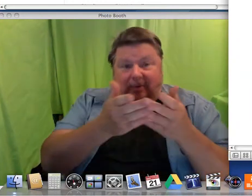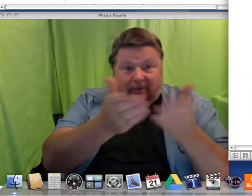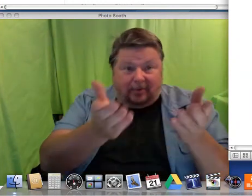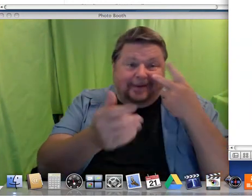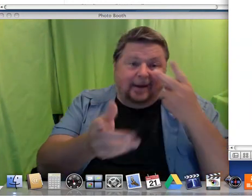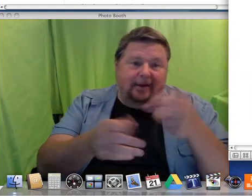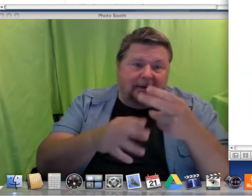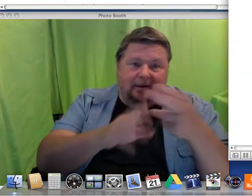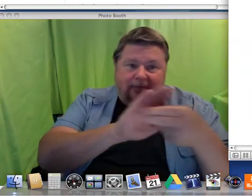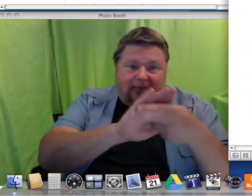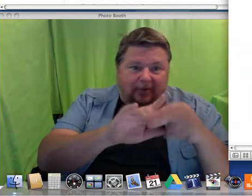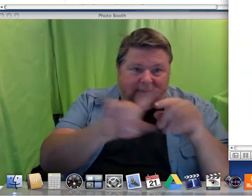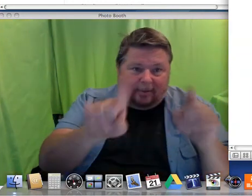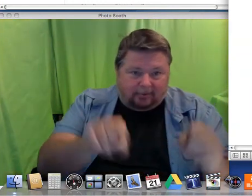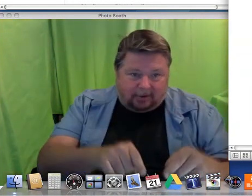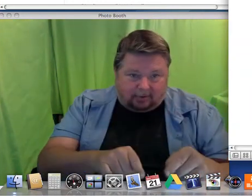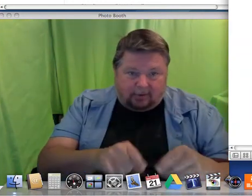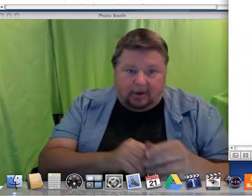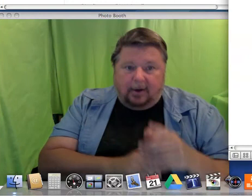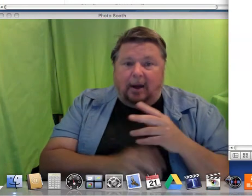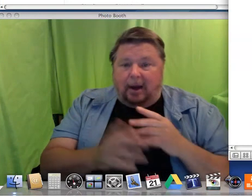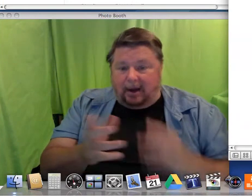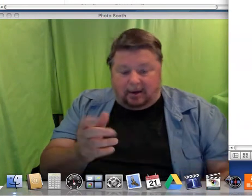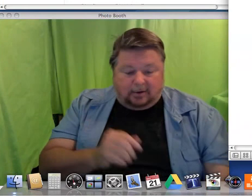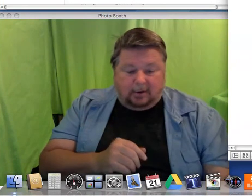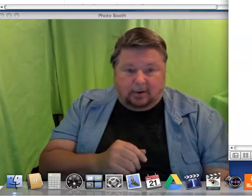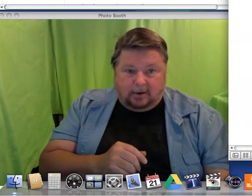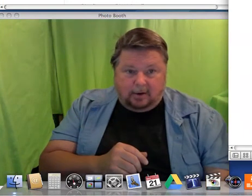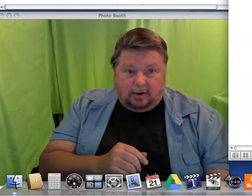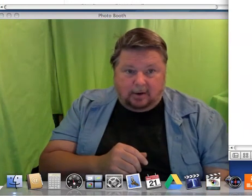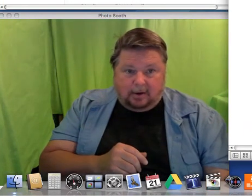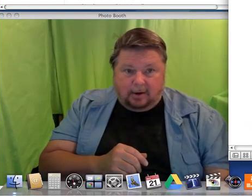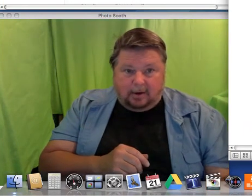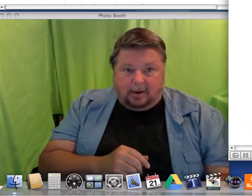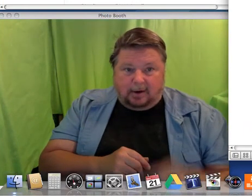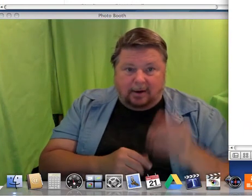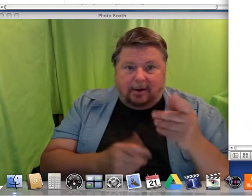so you can see the various labels here, and